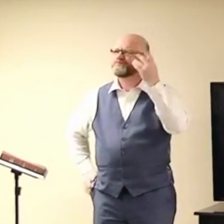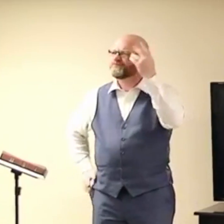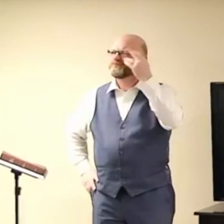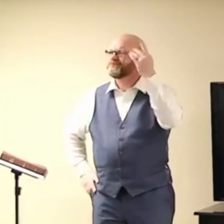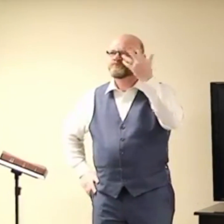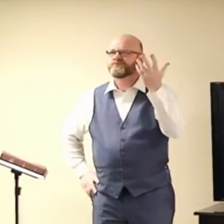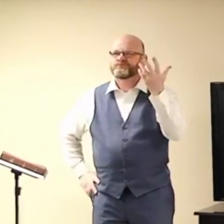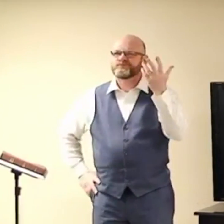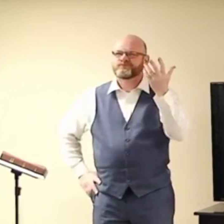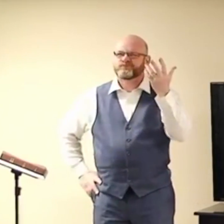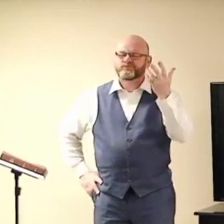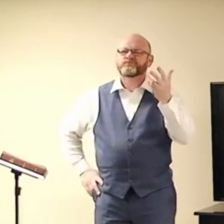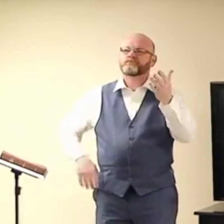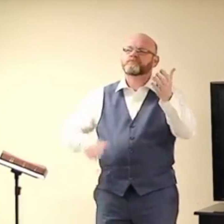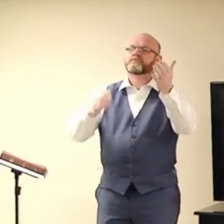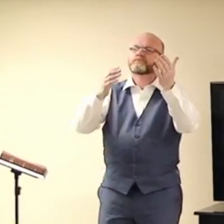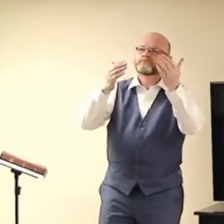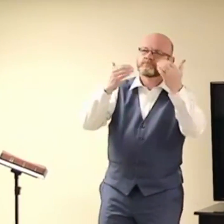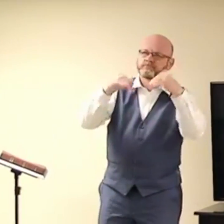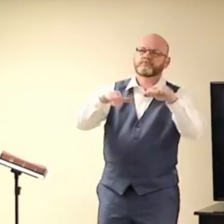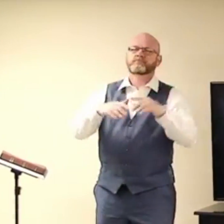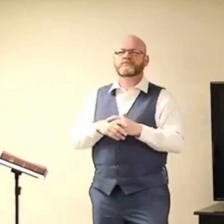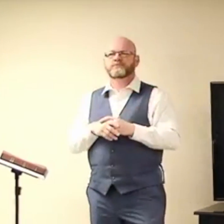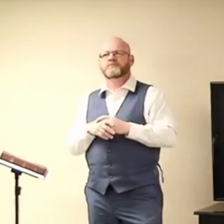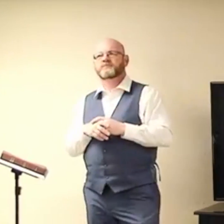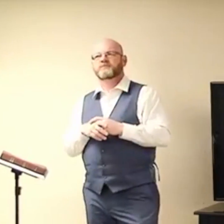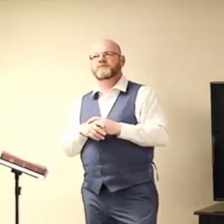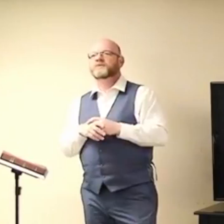it. They weren't thinking on it enough.